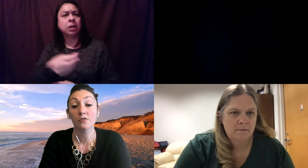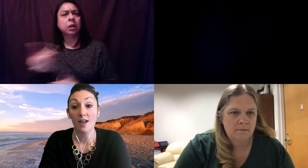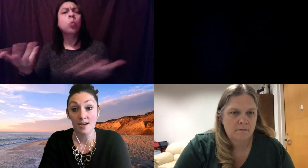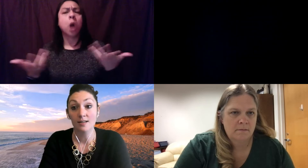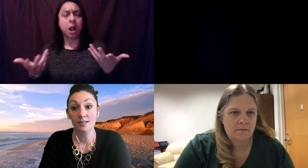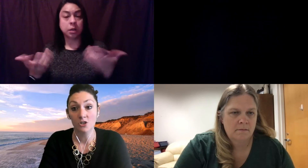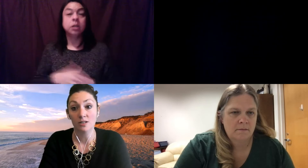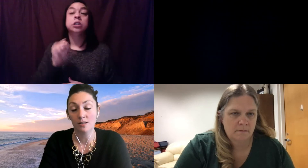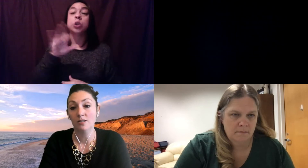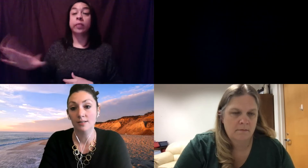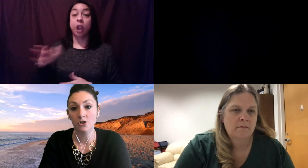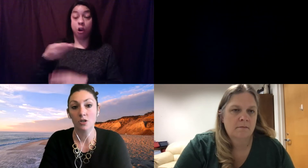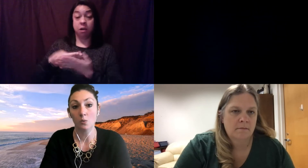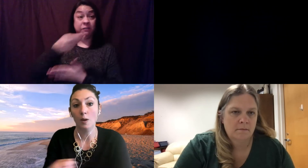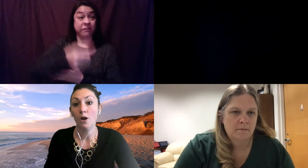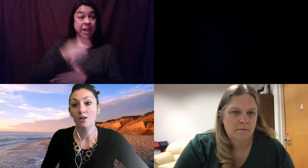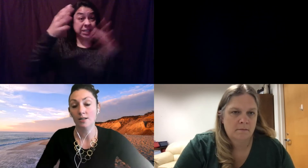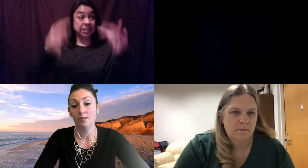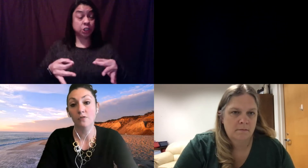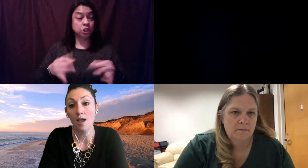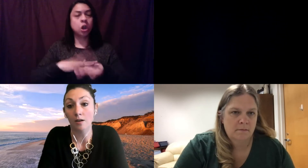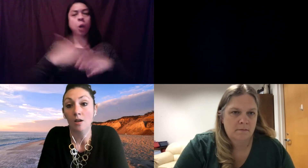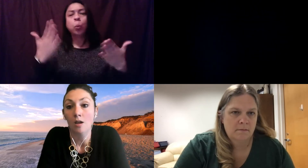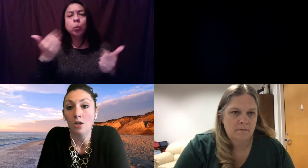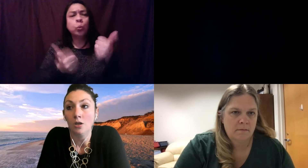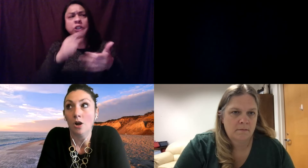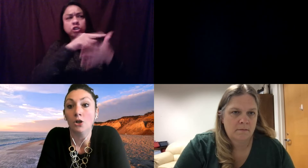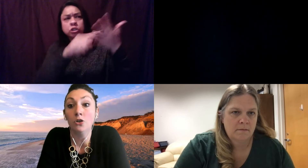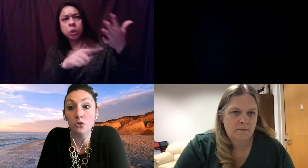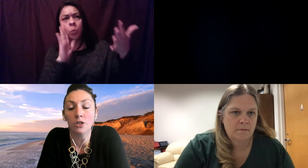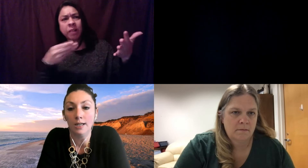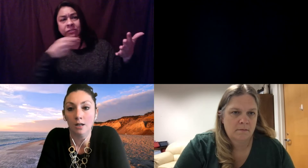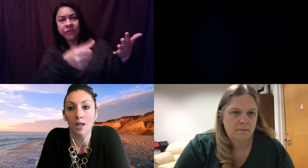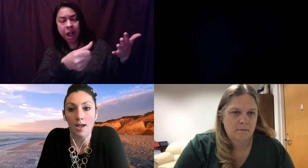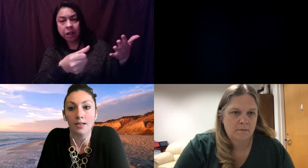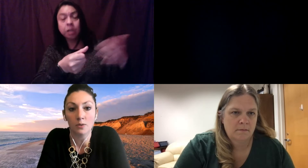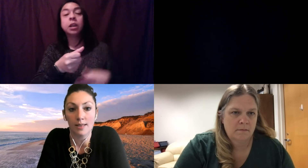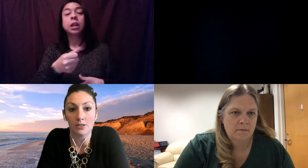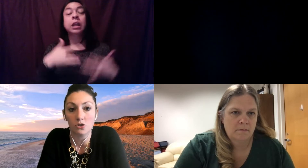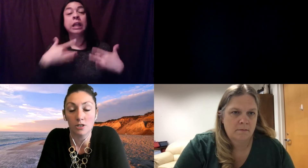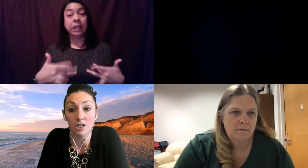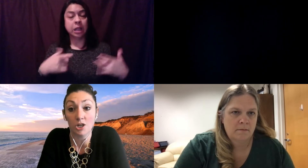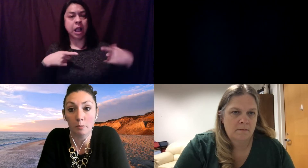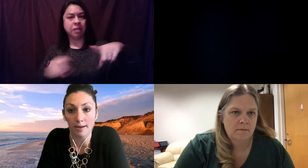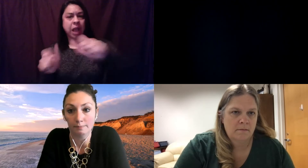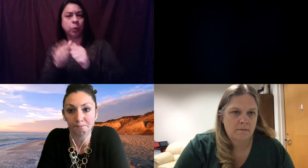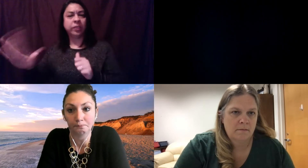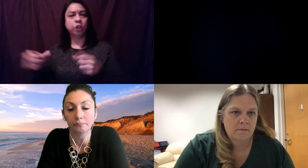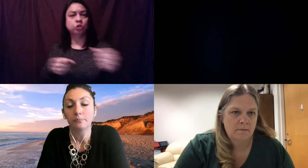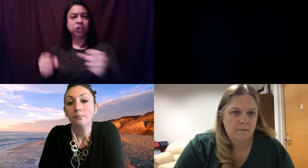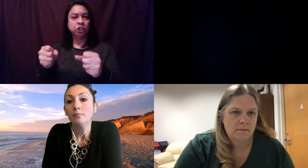their funding decisions, their decisions on what projects to fund, are usually aligned with that strategic